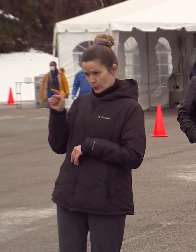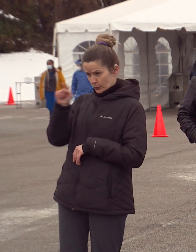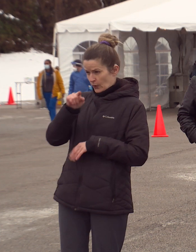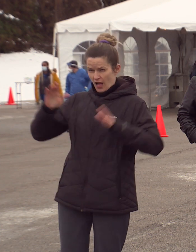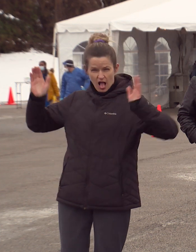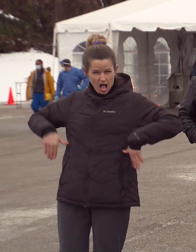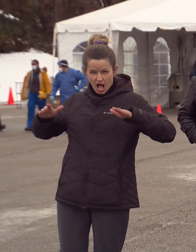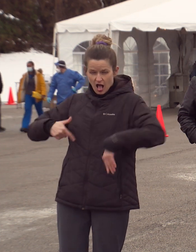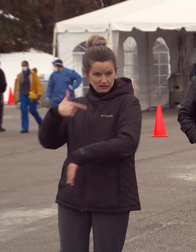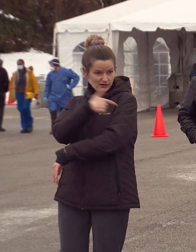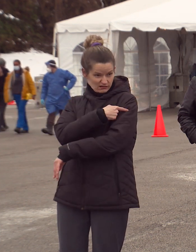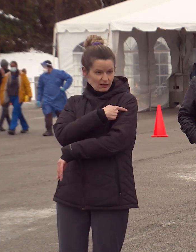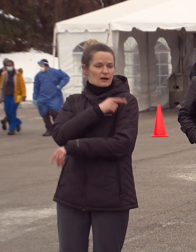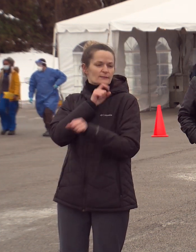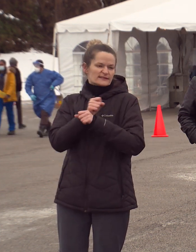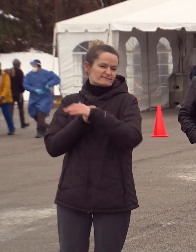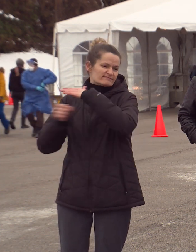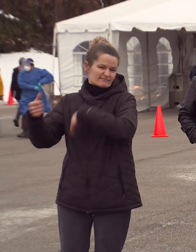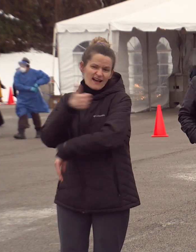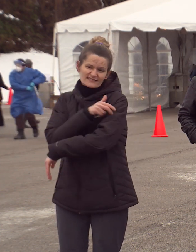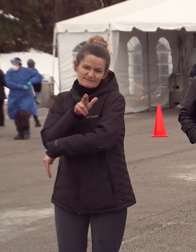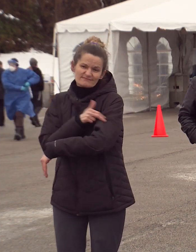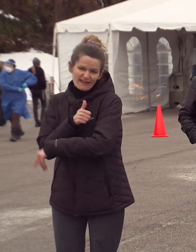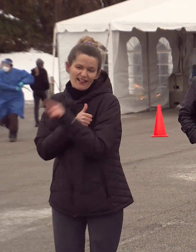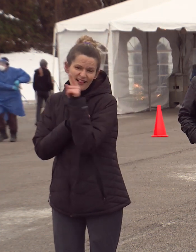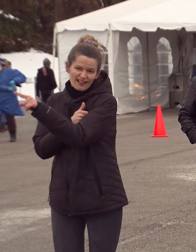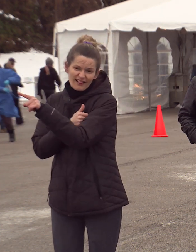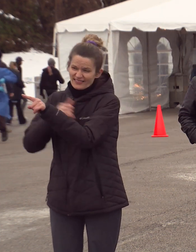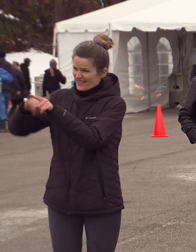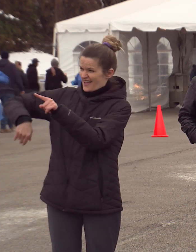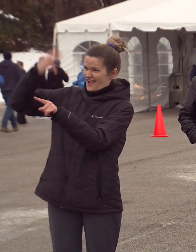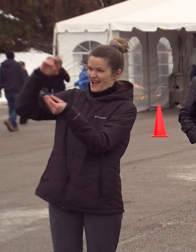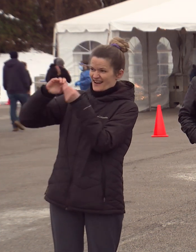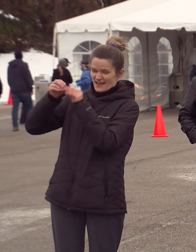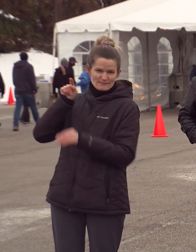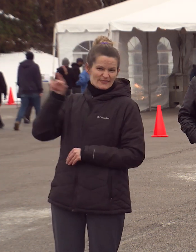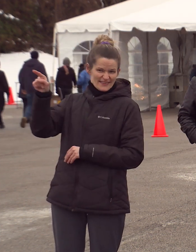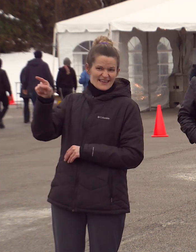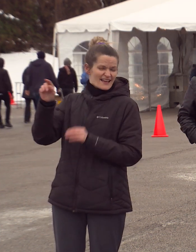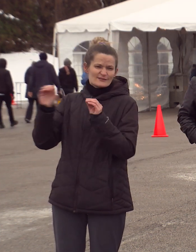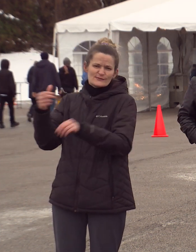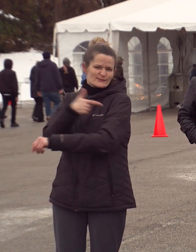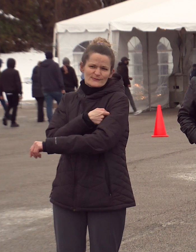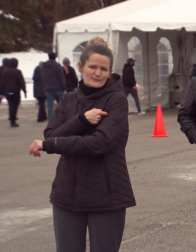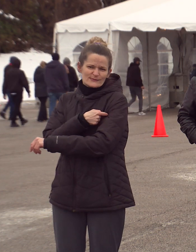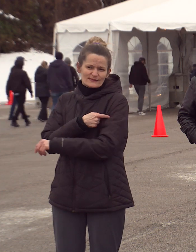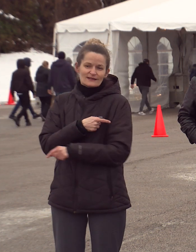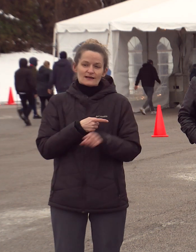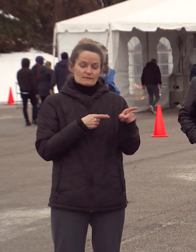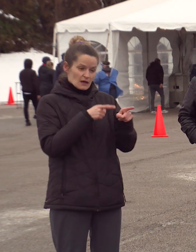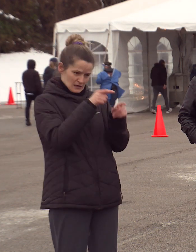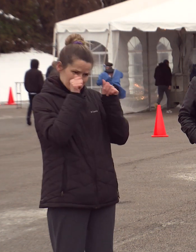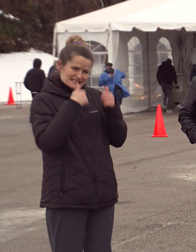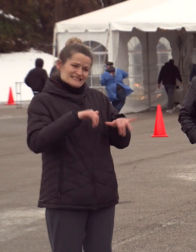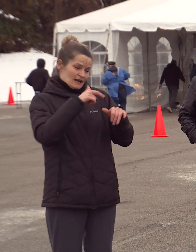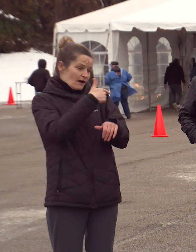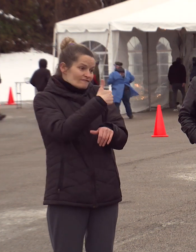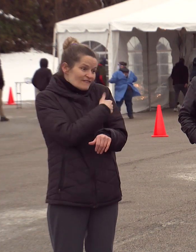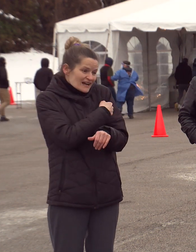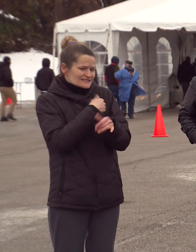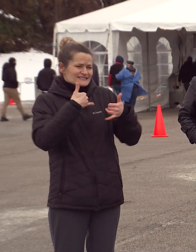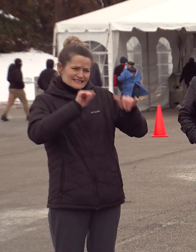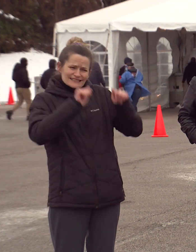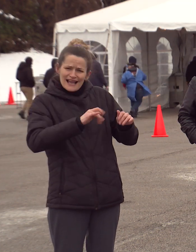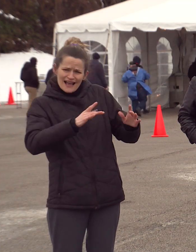I want to be clear that although vaccinated individuals can still get infected with COVID-19, the majority of those being hospitalized and dying from